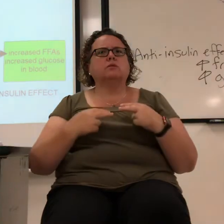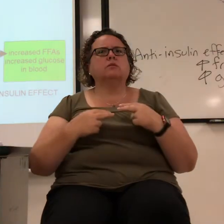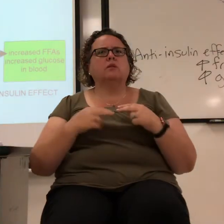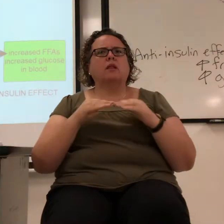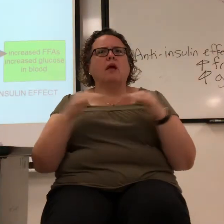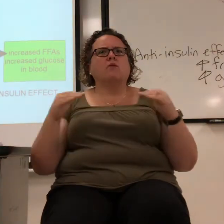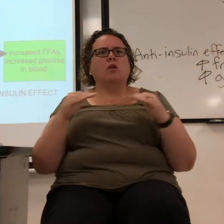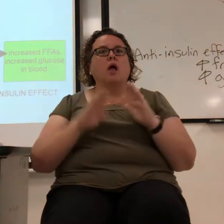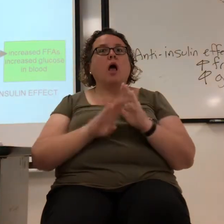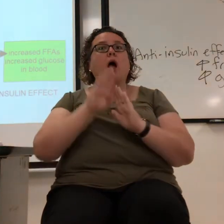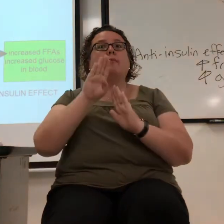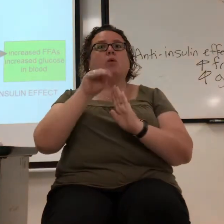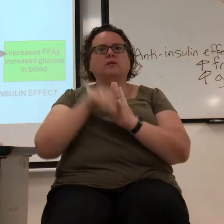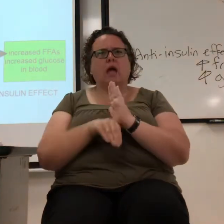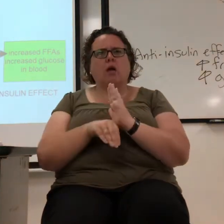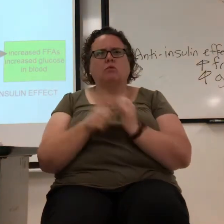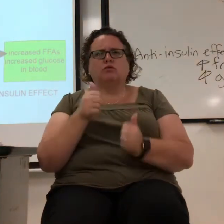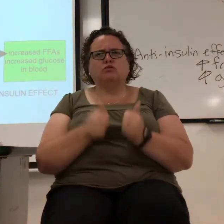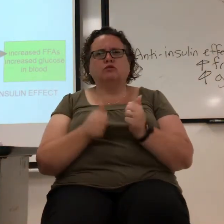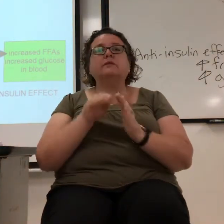down? Down.